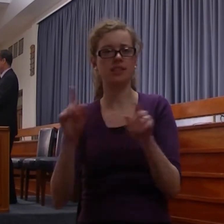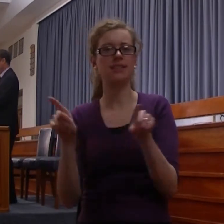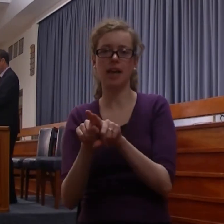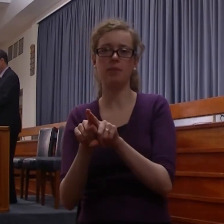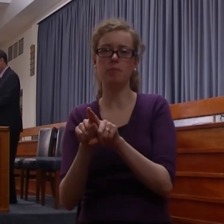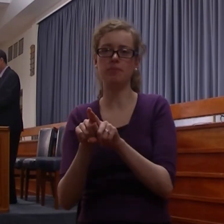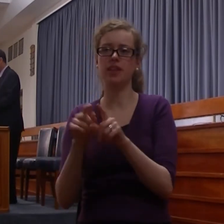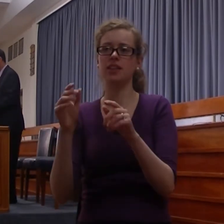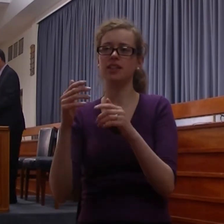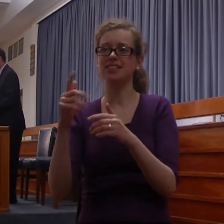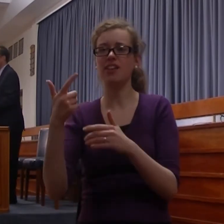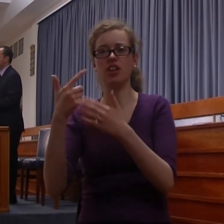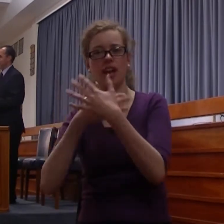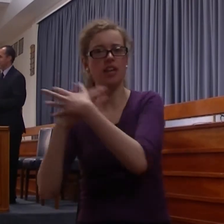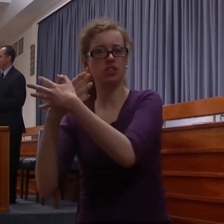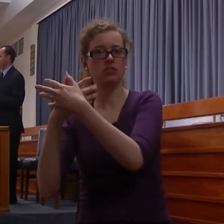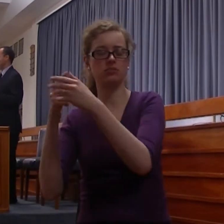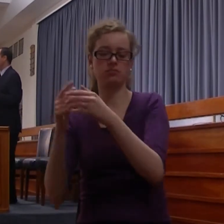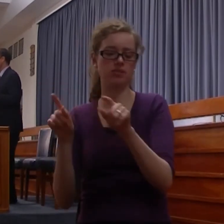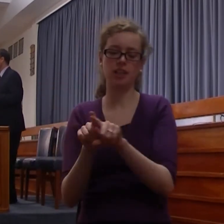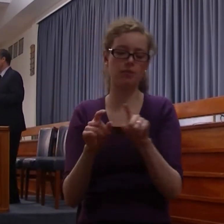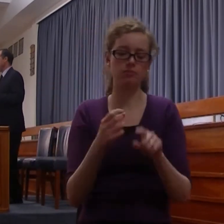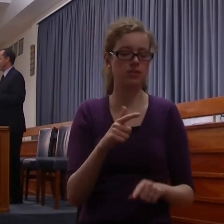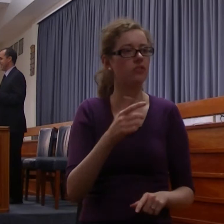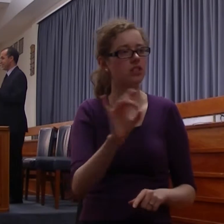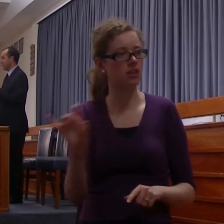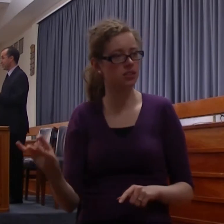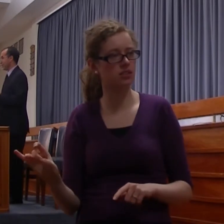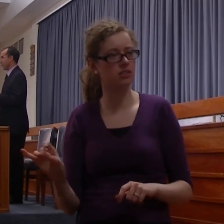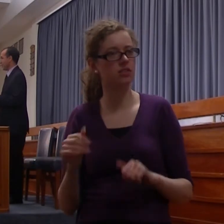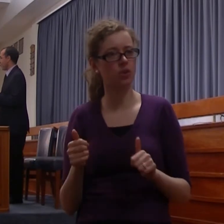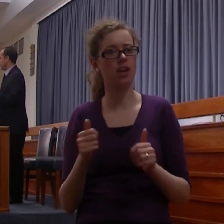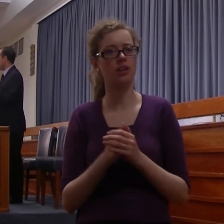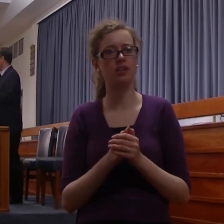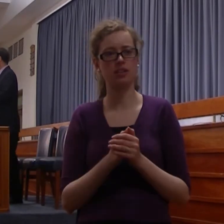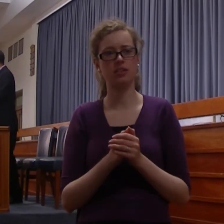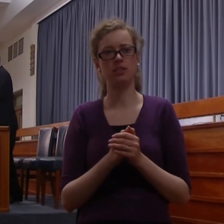seven stars, we can say, are the seven angels of the seven churches.